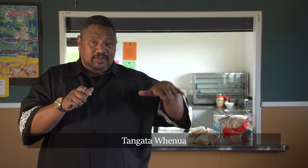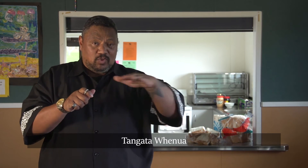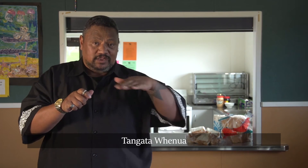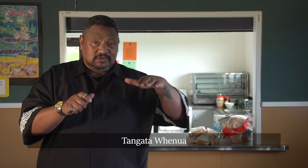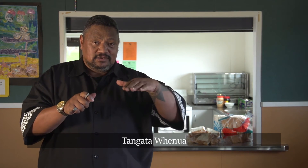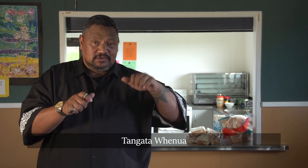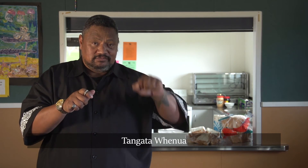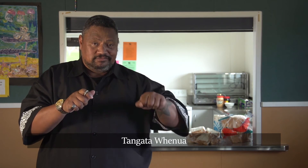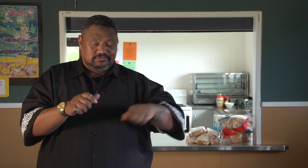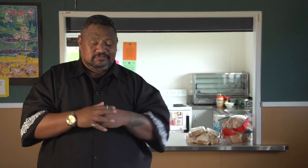Tangata whenua.